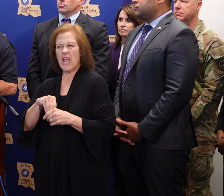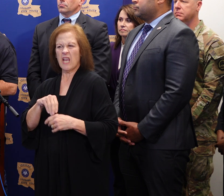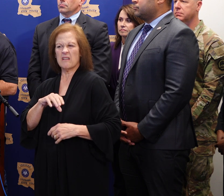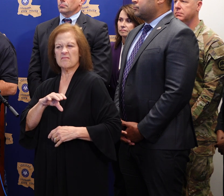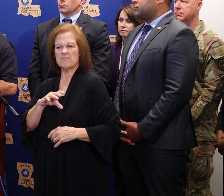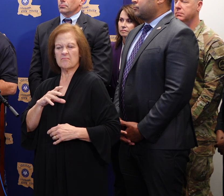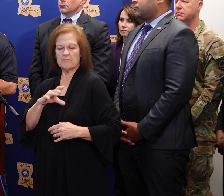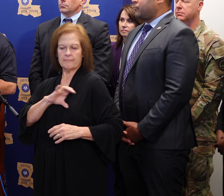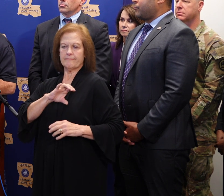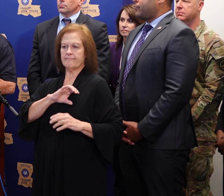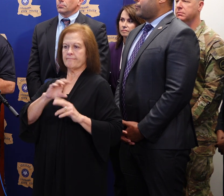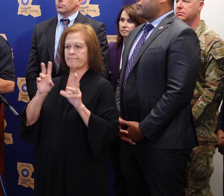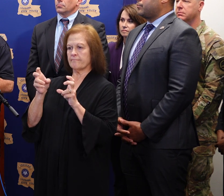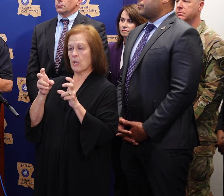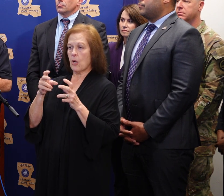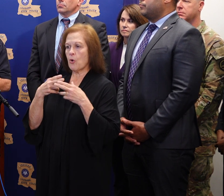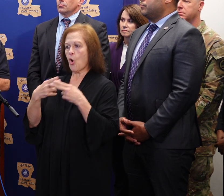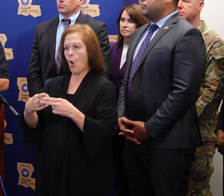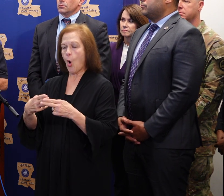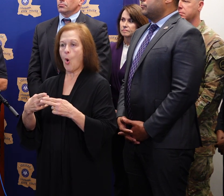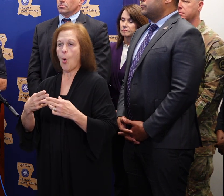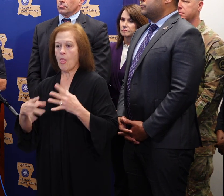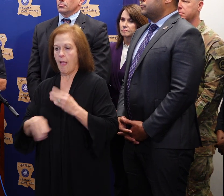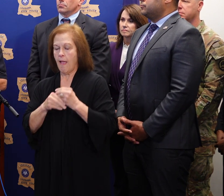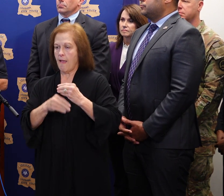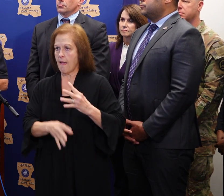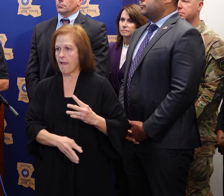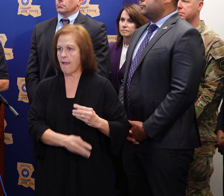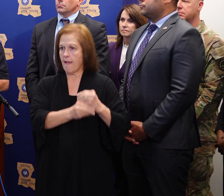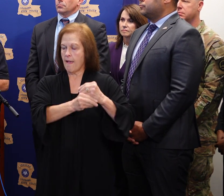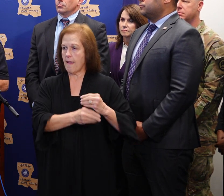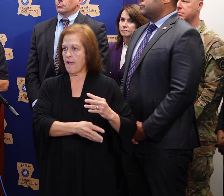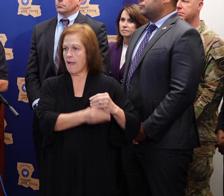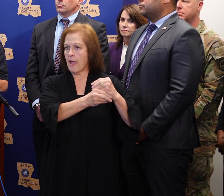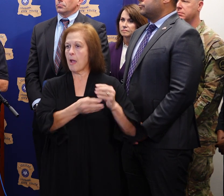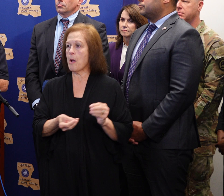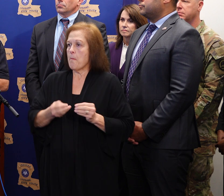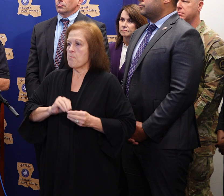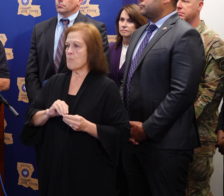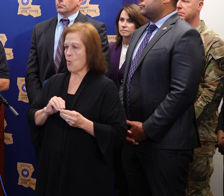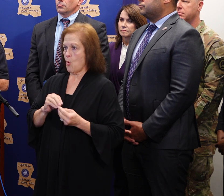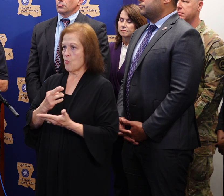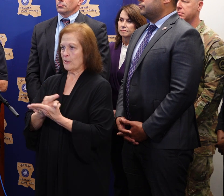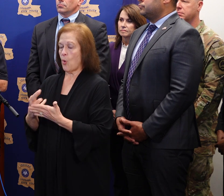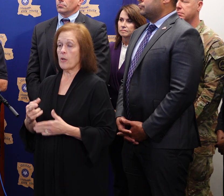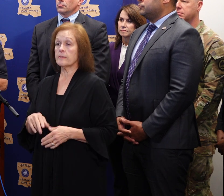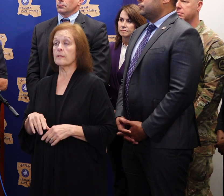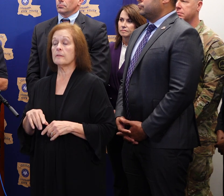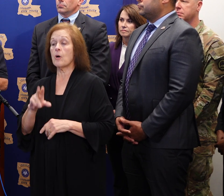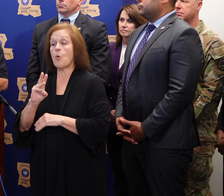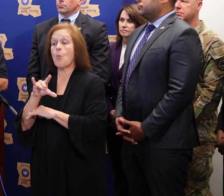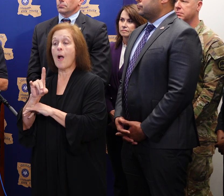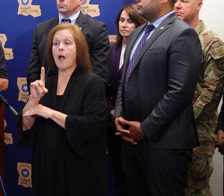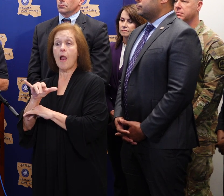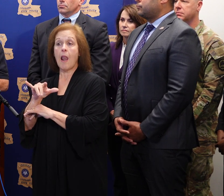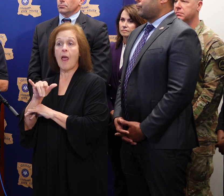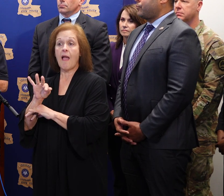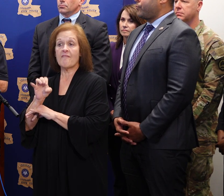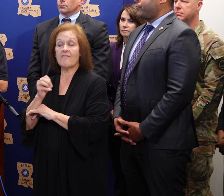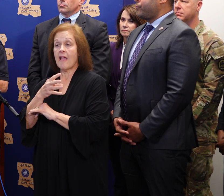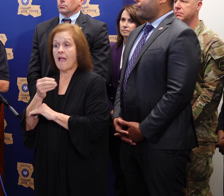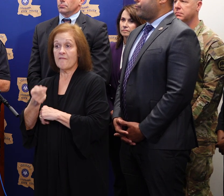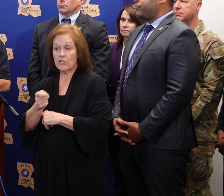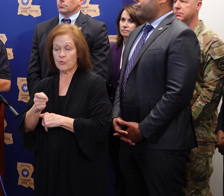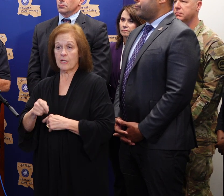military. That helps to add to the resources that we have. Wildlife and Fisheries, the Department of